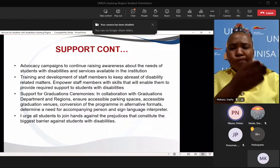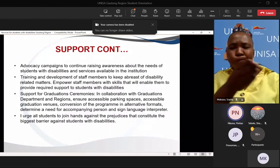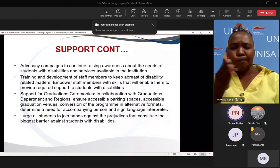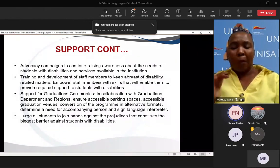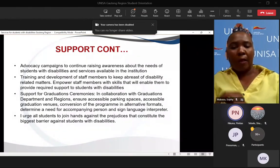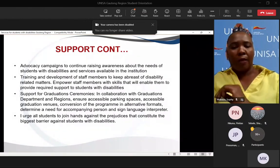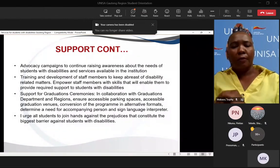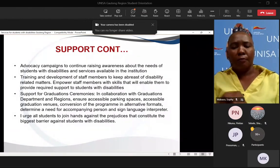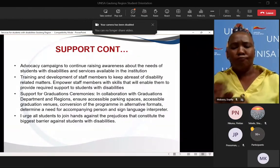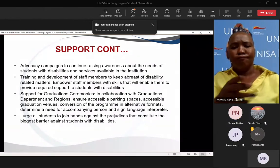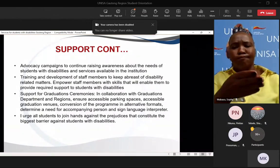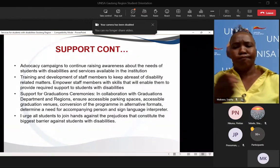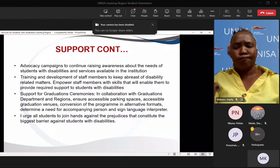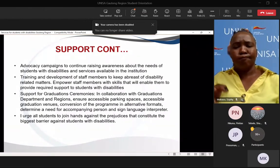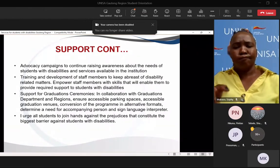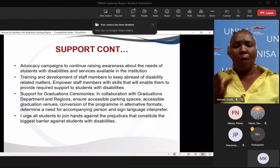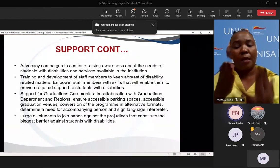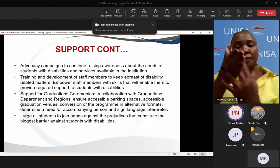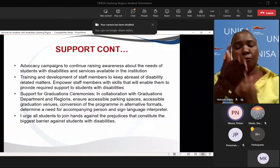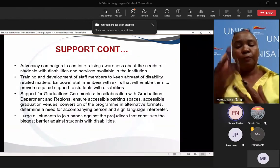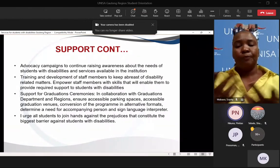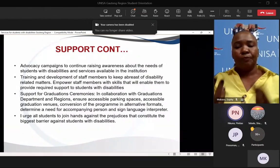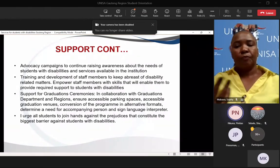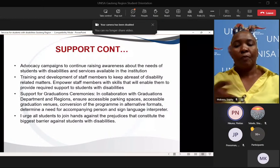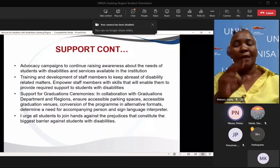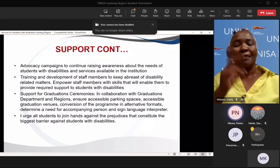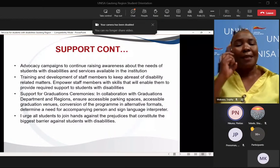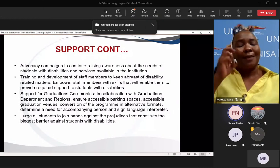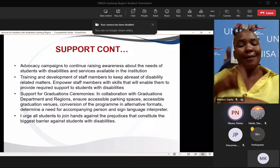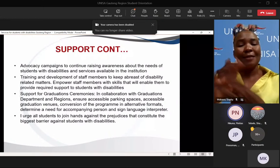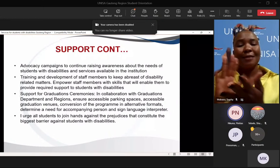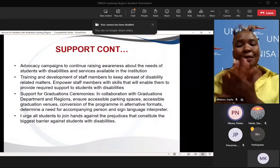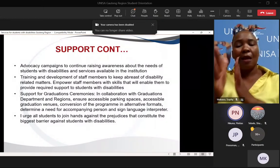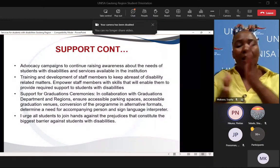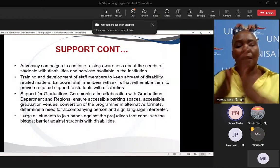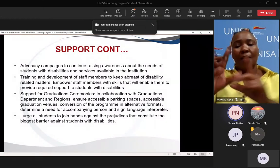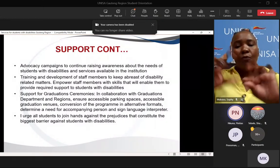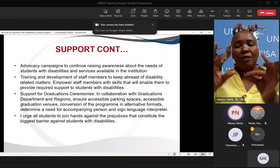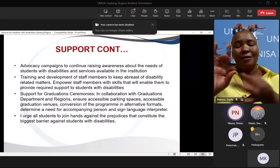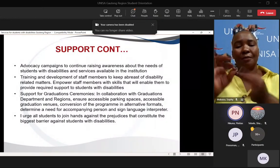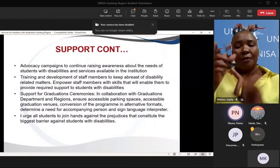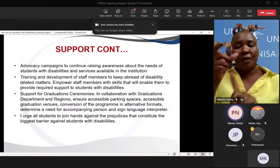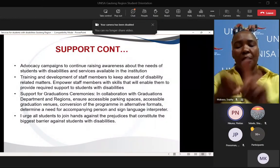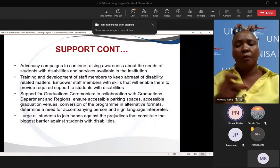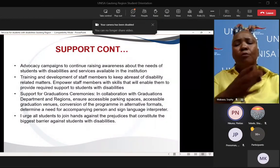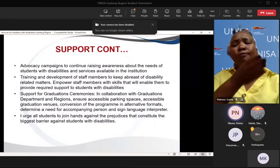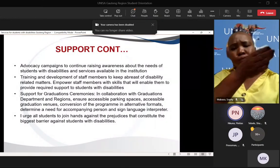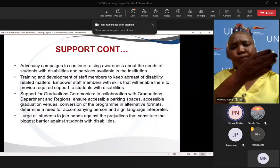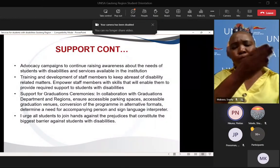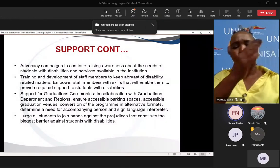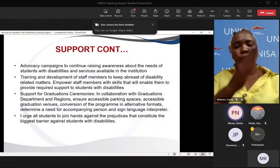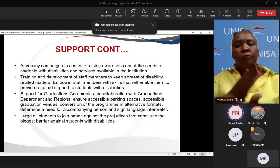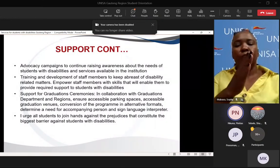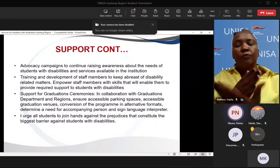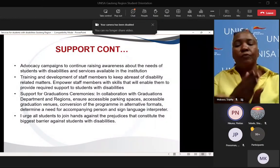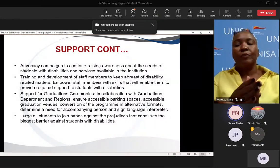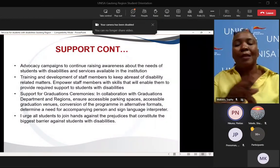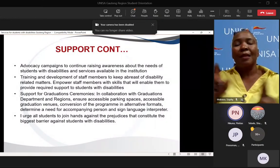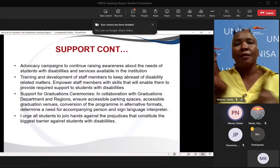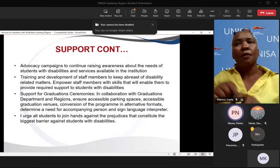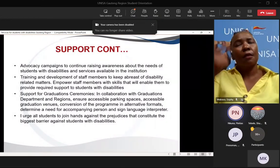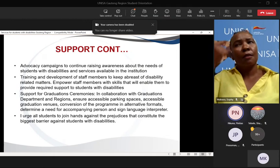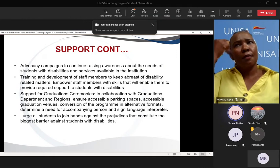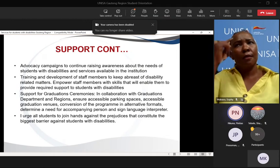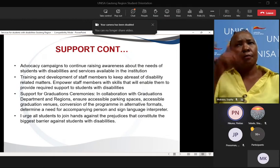accessible as well and then if there's a need for sign language interpreter we make sure it's available just imagine